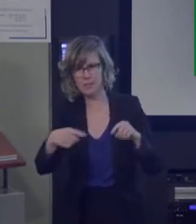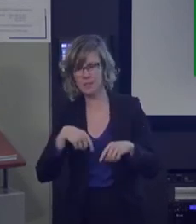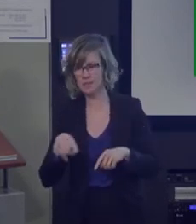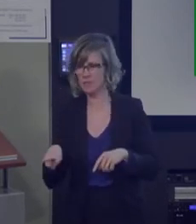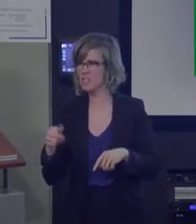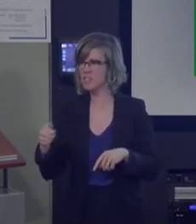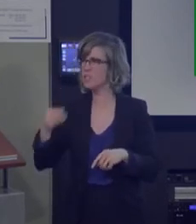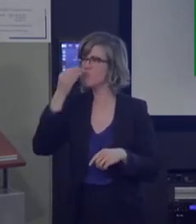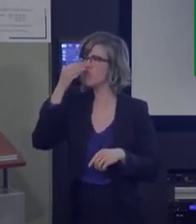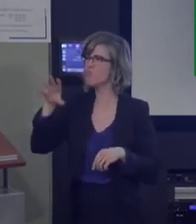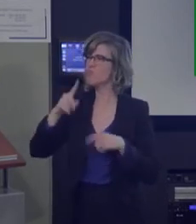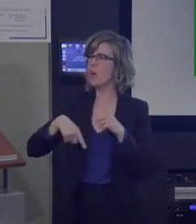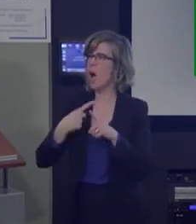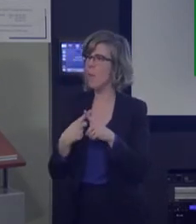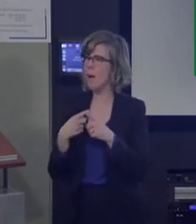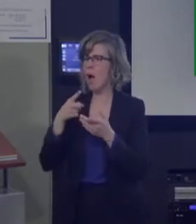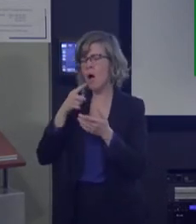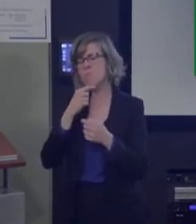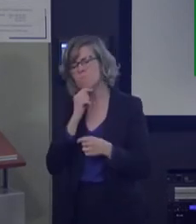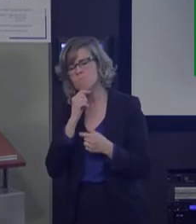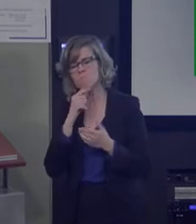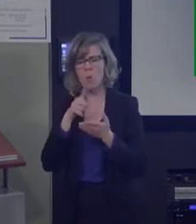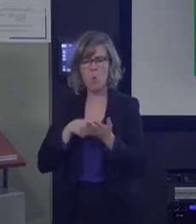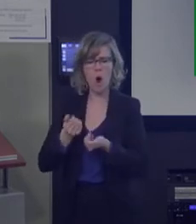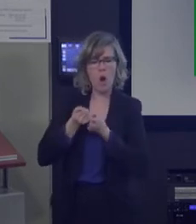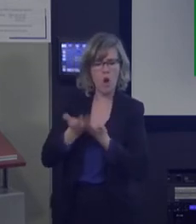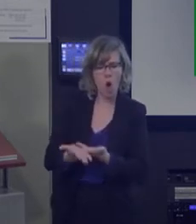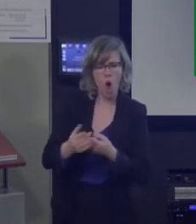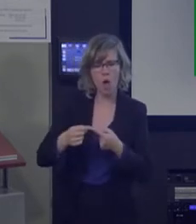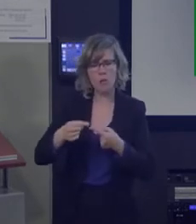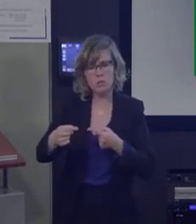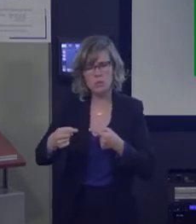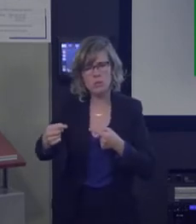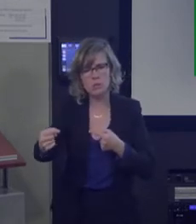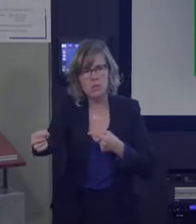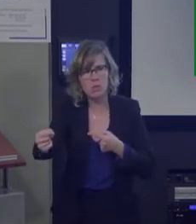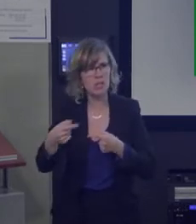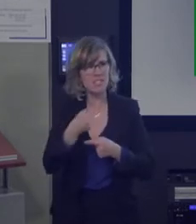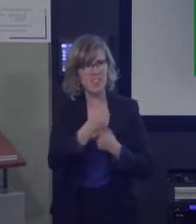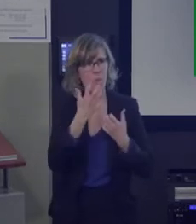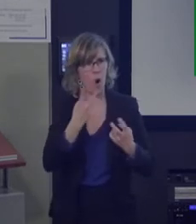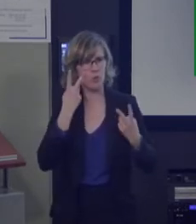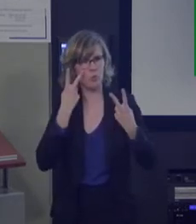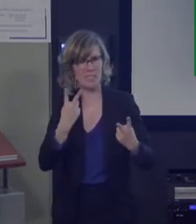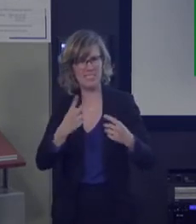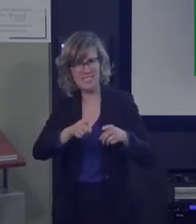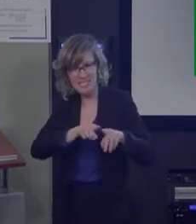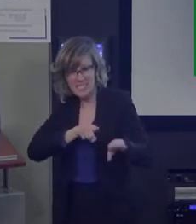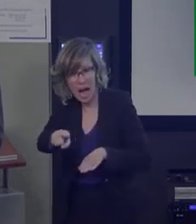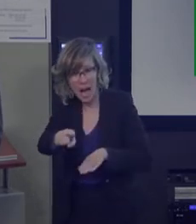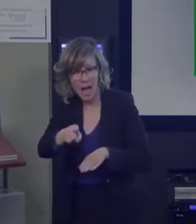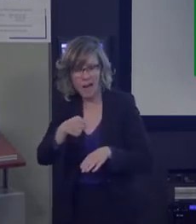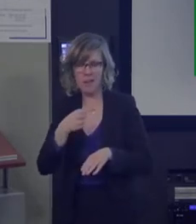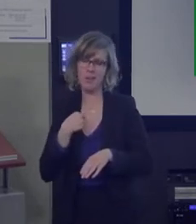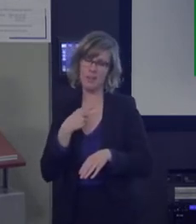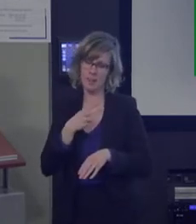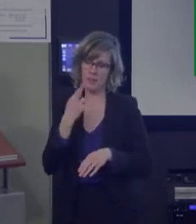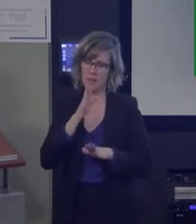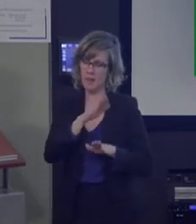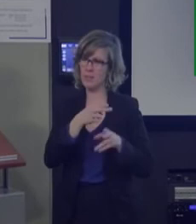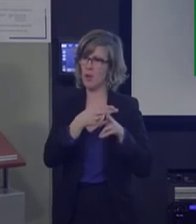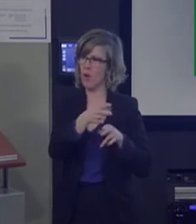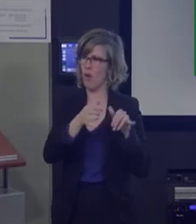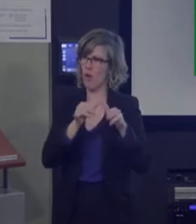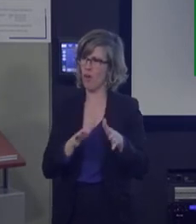something exciting to happen. They want to blow up the classroom. They want a lot of action. We call them the engineers. They want to get a